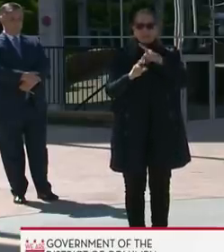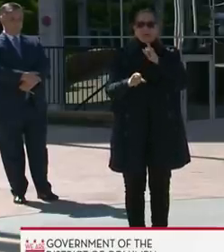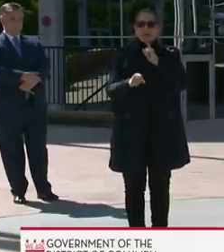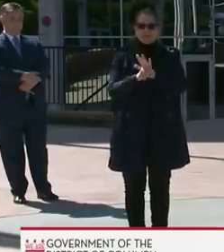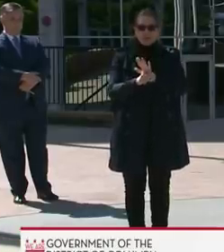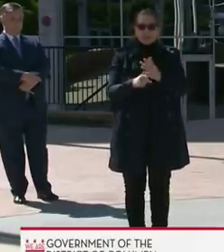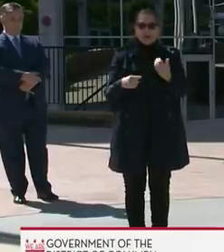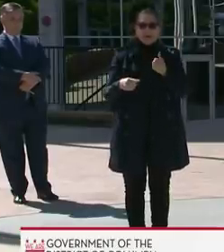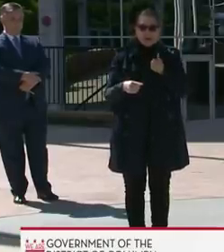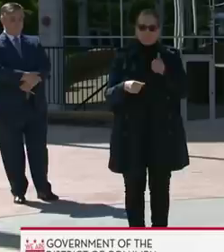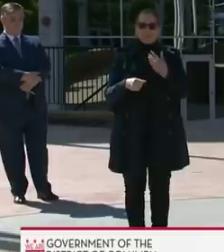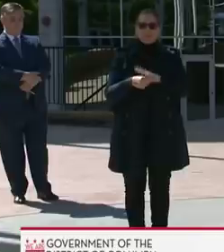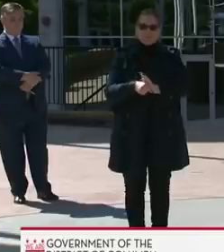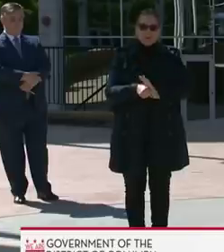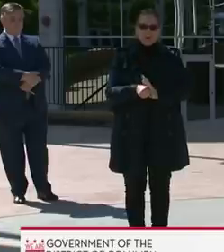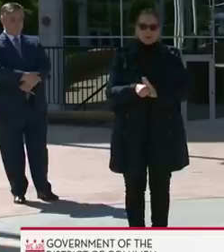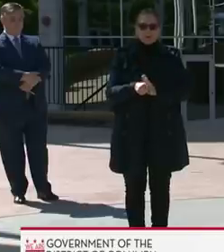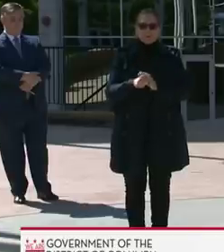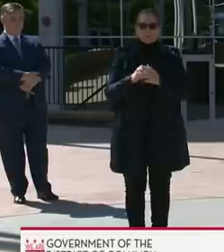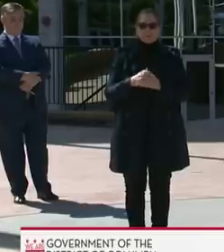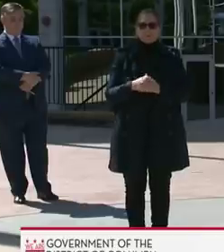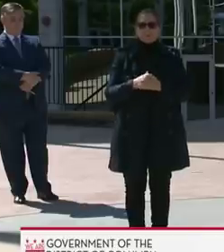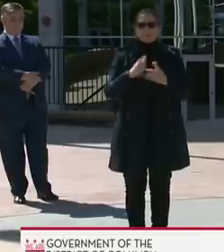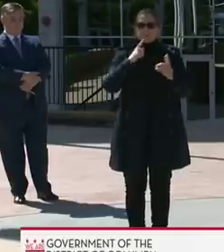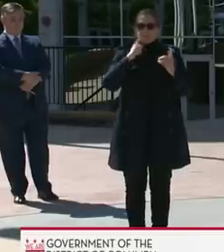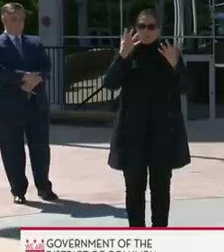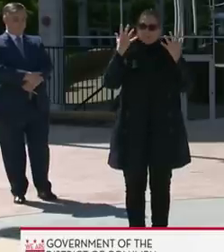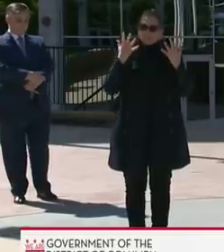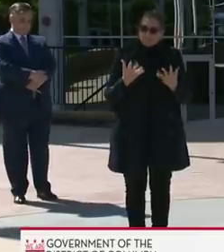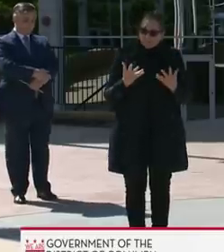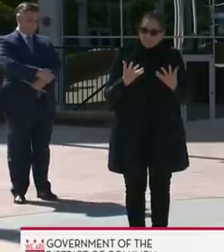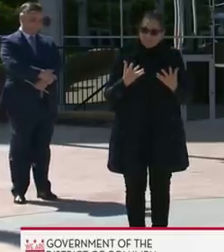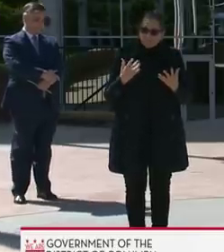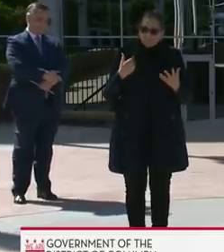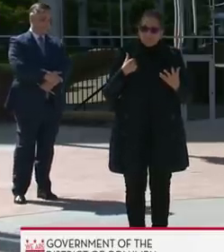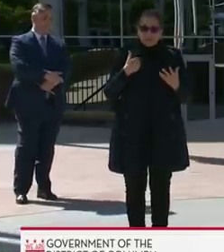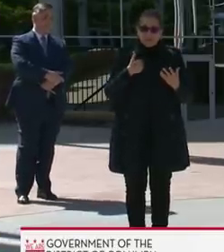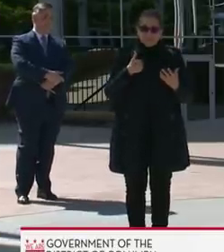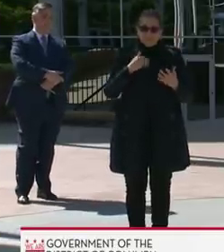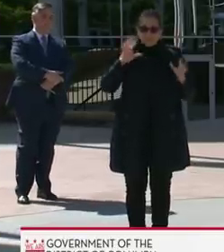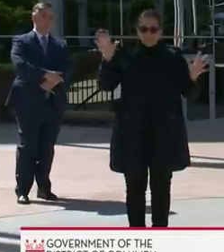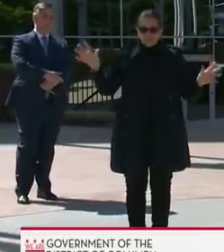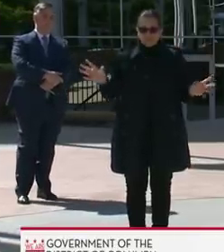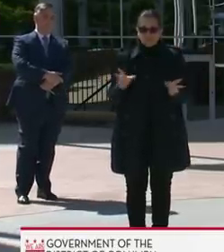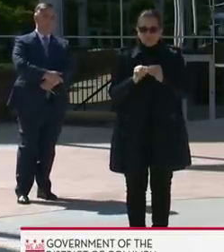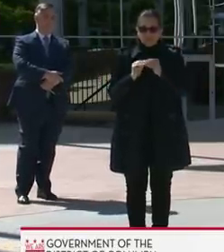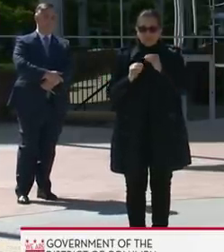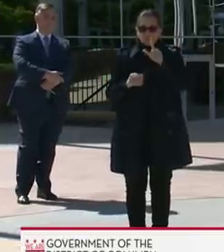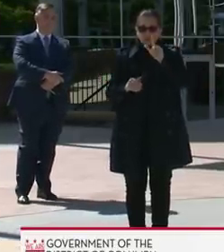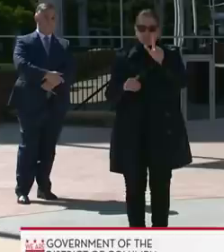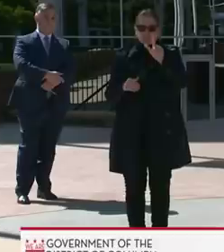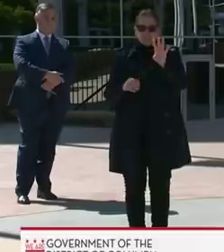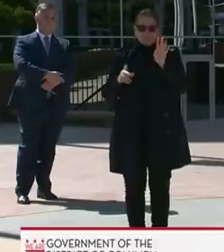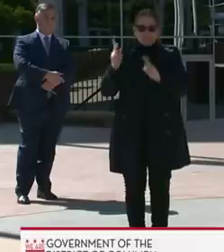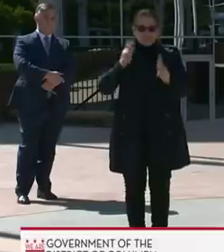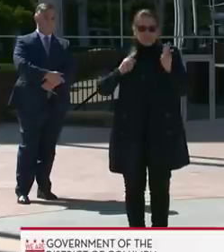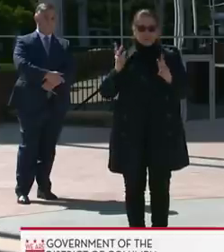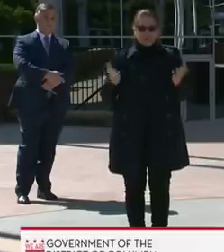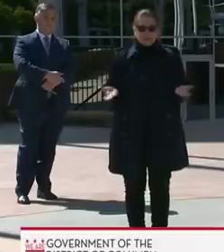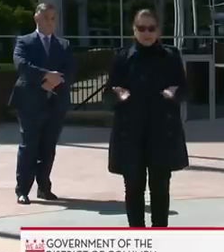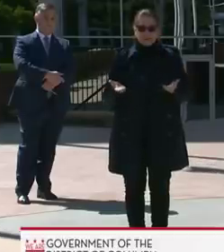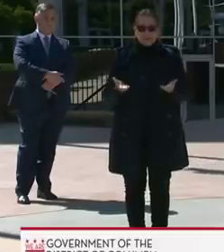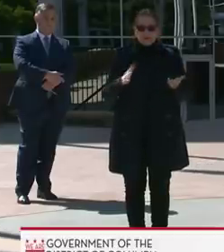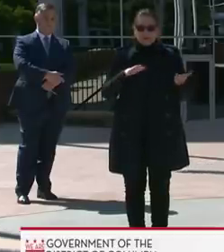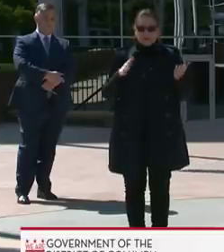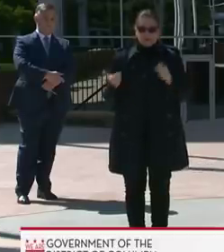report the loss of 24 D.C. residents to COVID-19. This morning, we also began